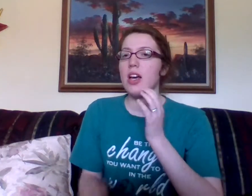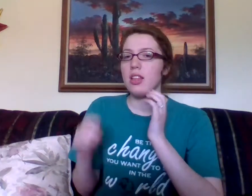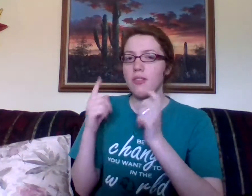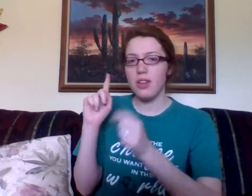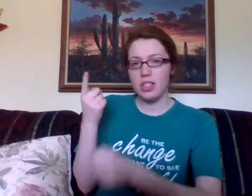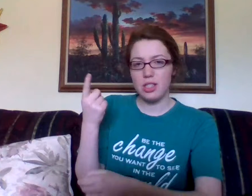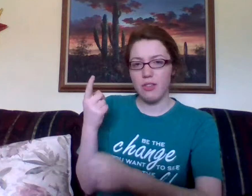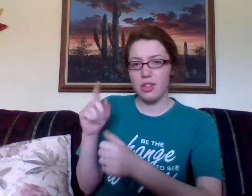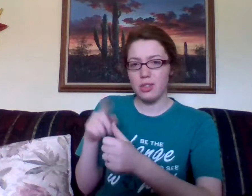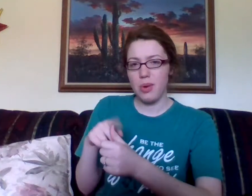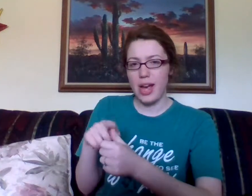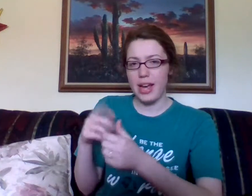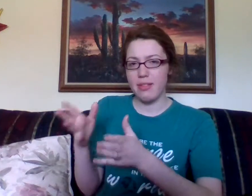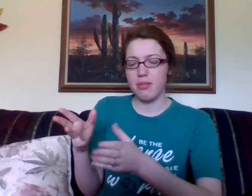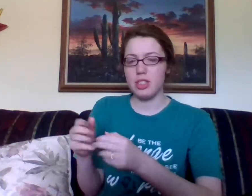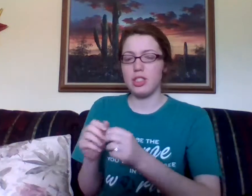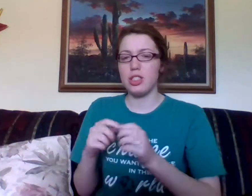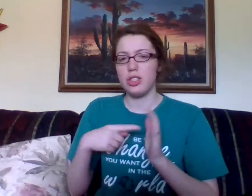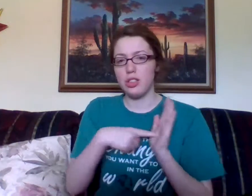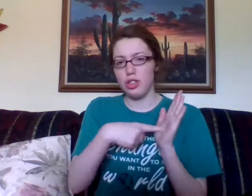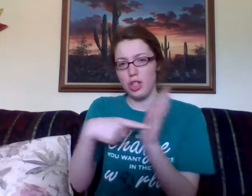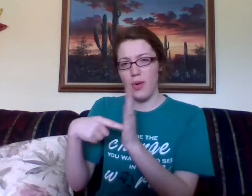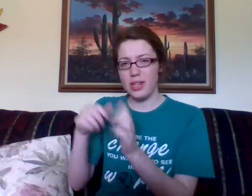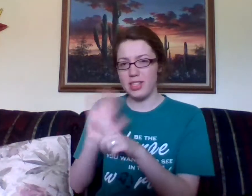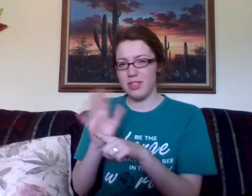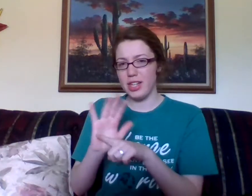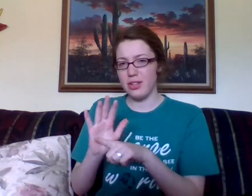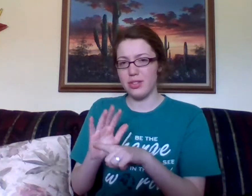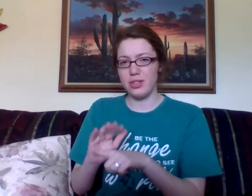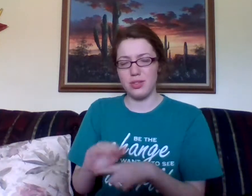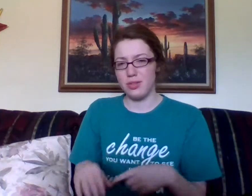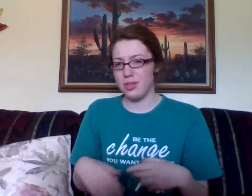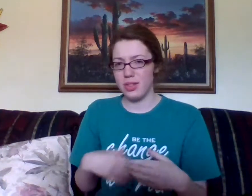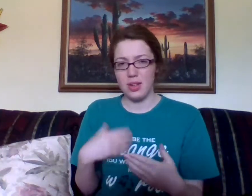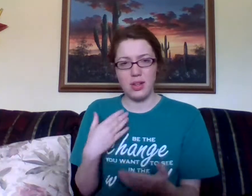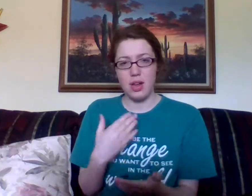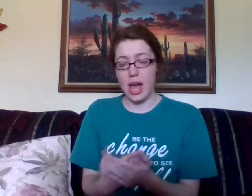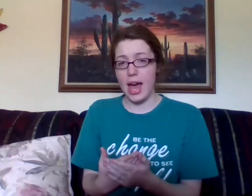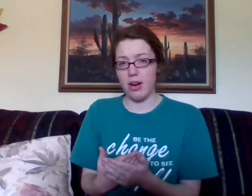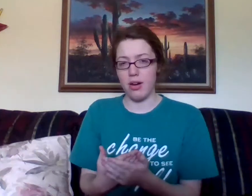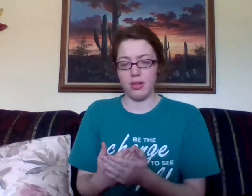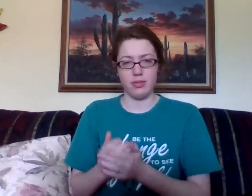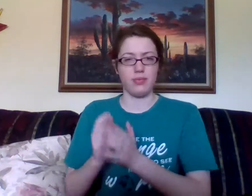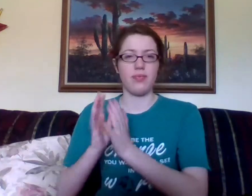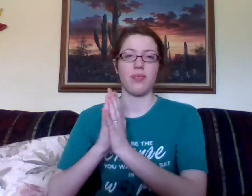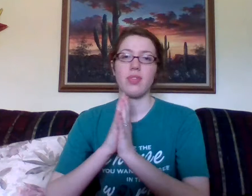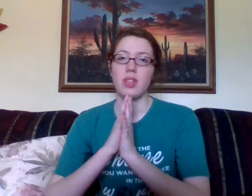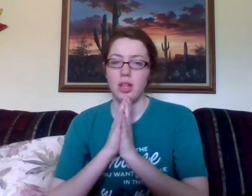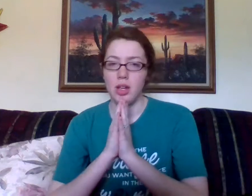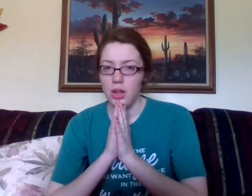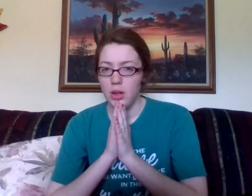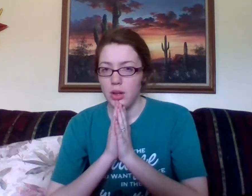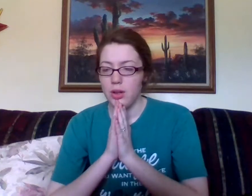The first way was just showing these videos at all.